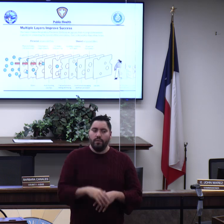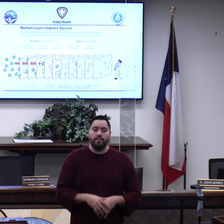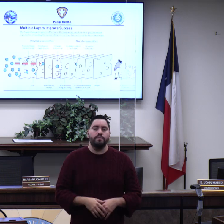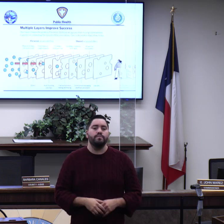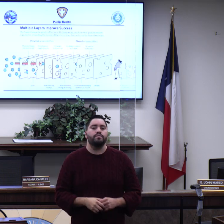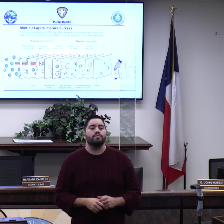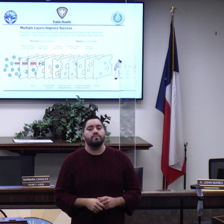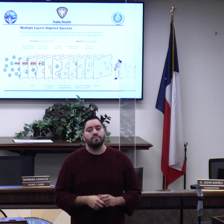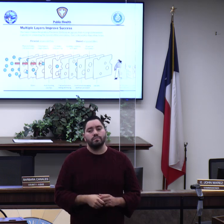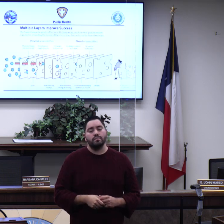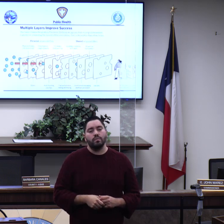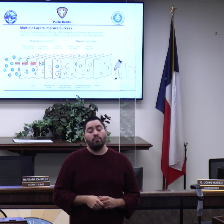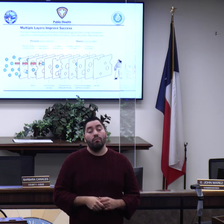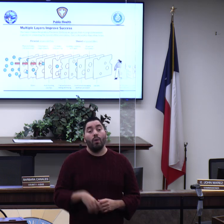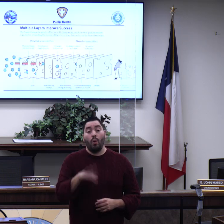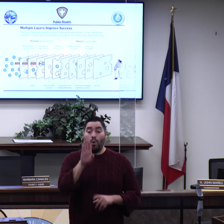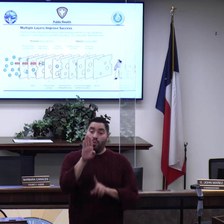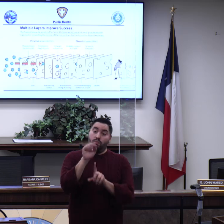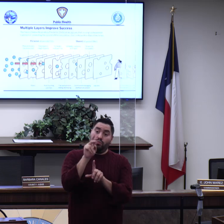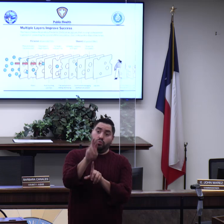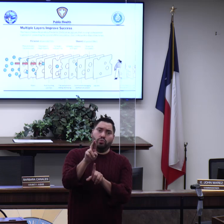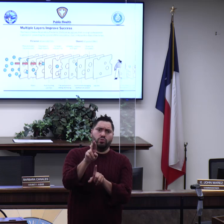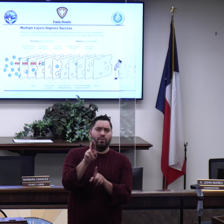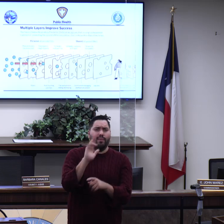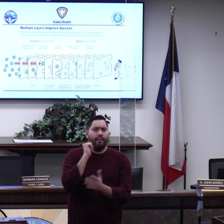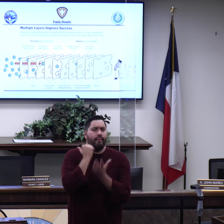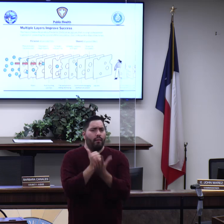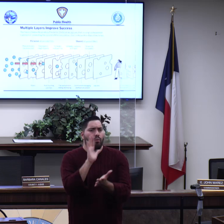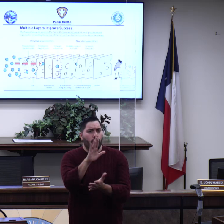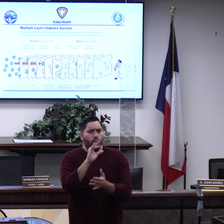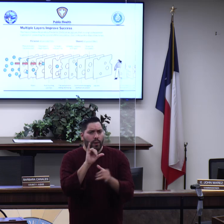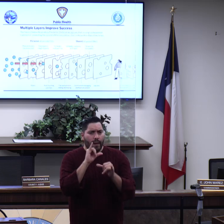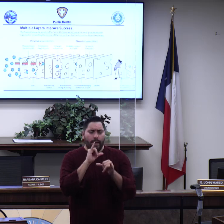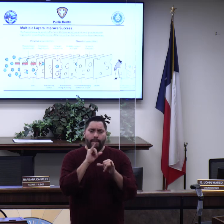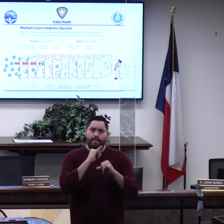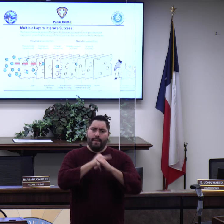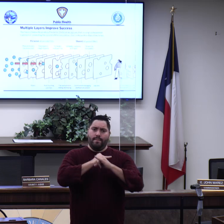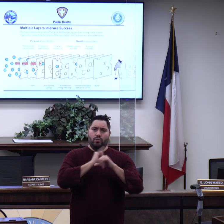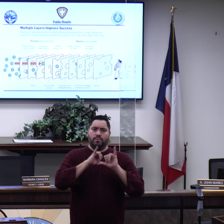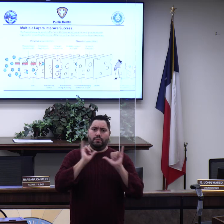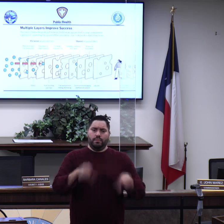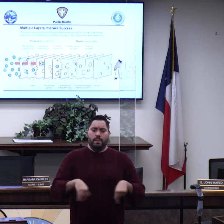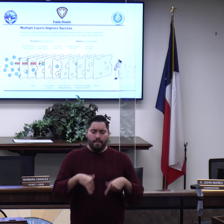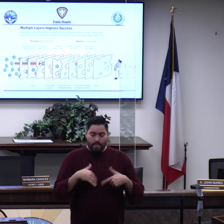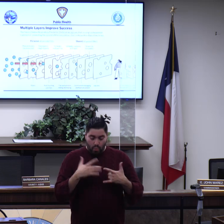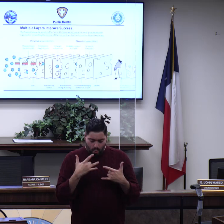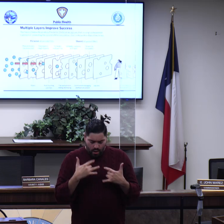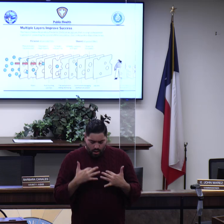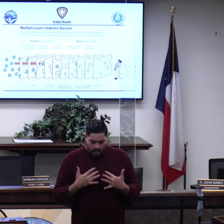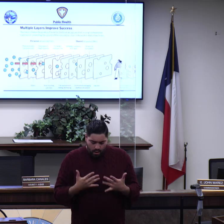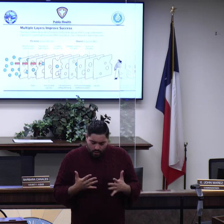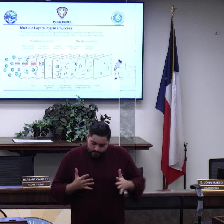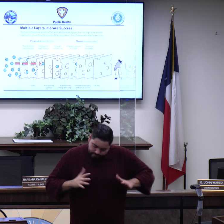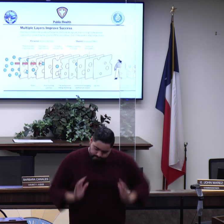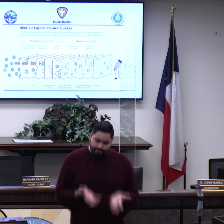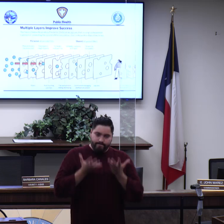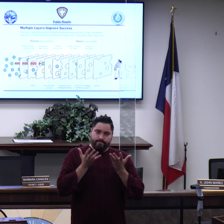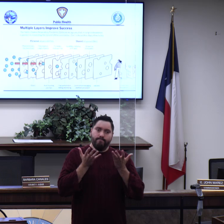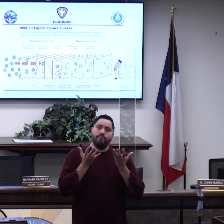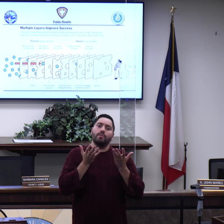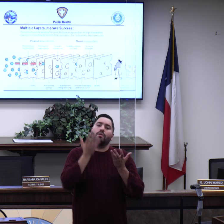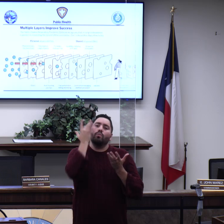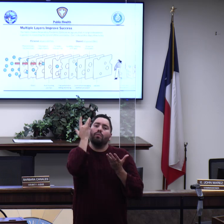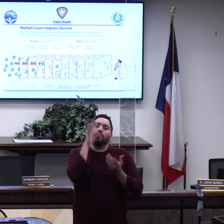The booster is there to help increase your immune system and to take it back up to the maximum protection needed,